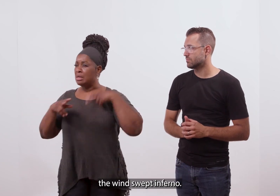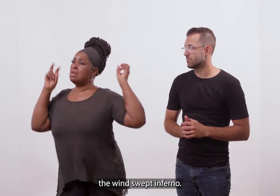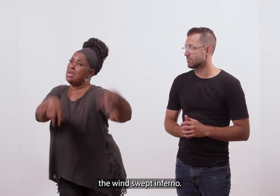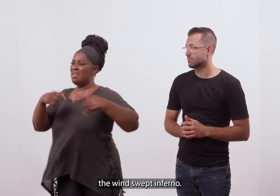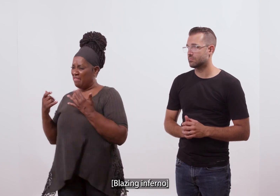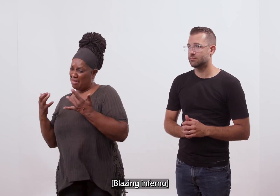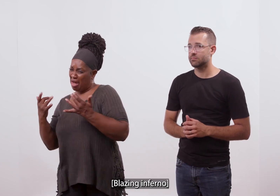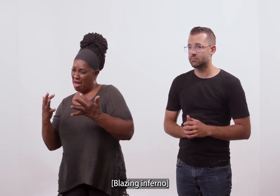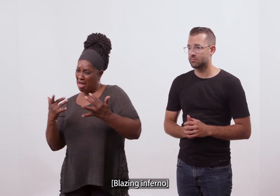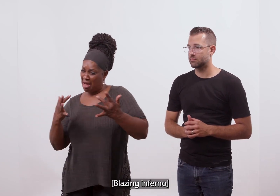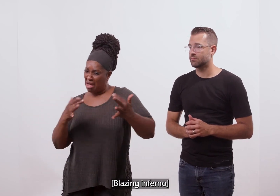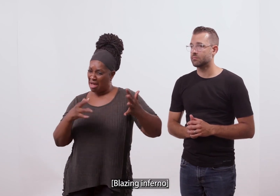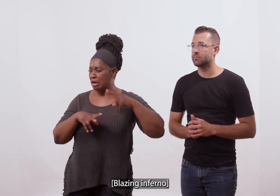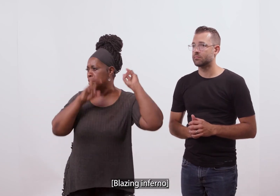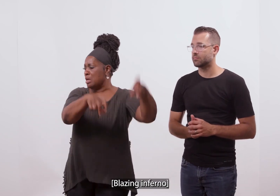inferno.